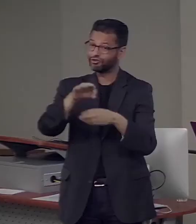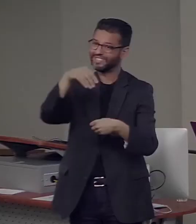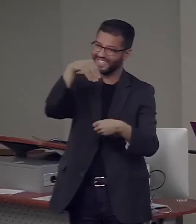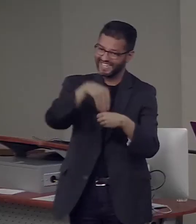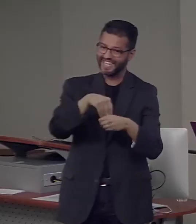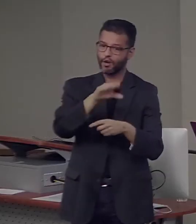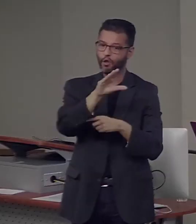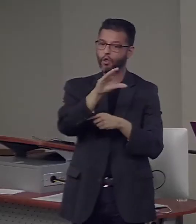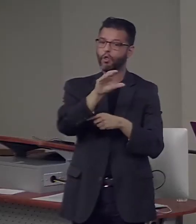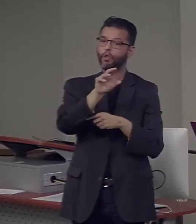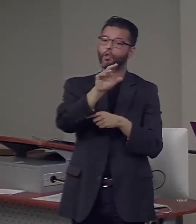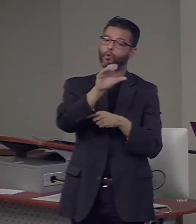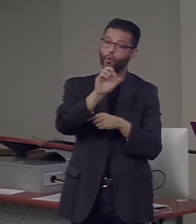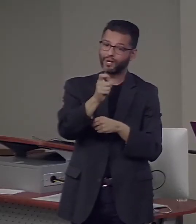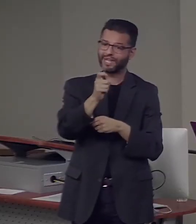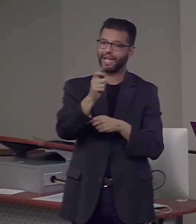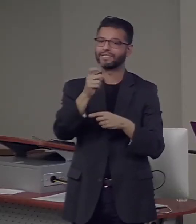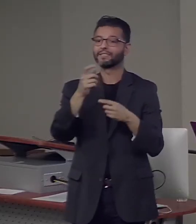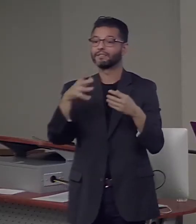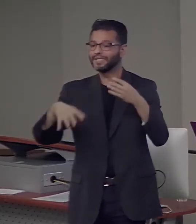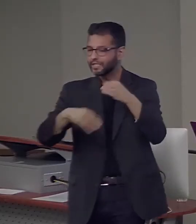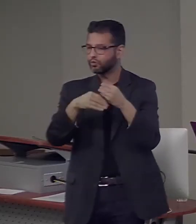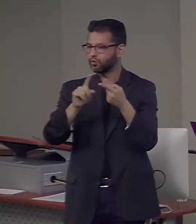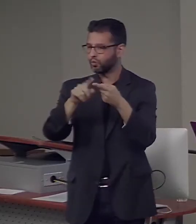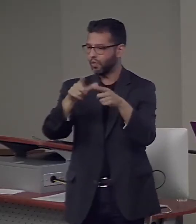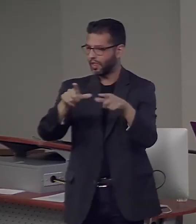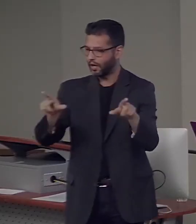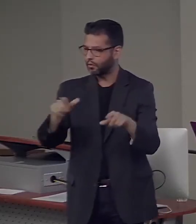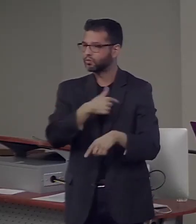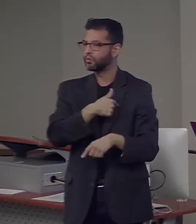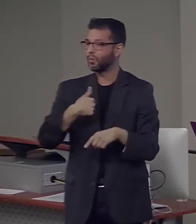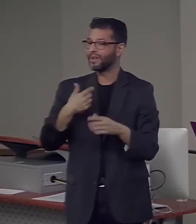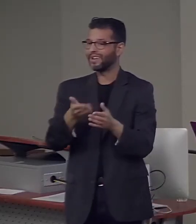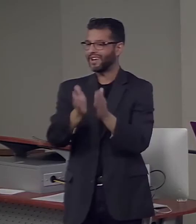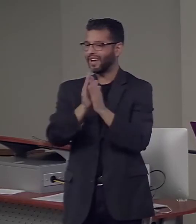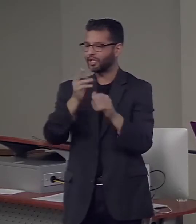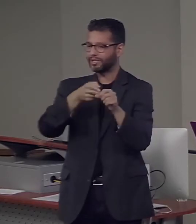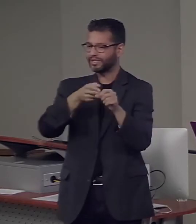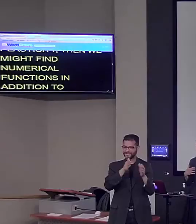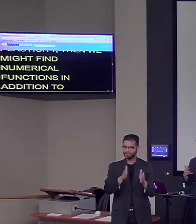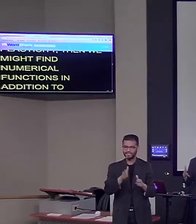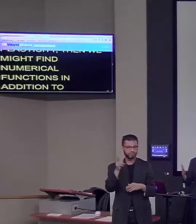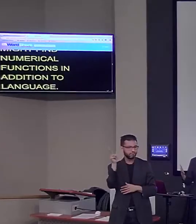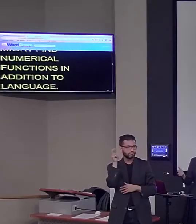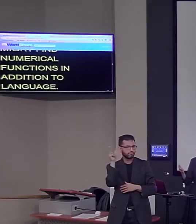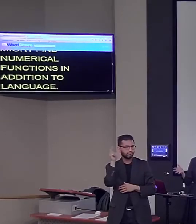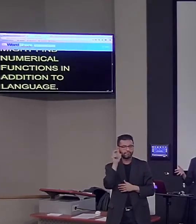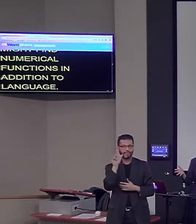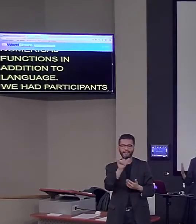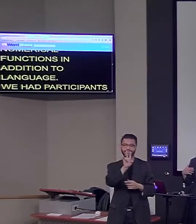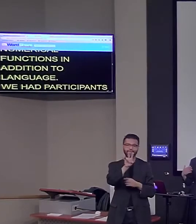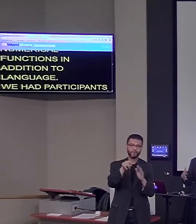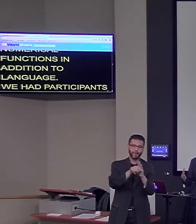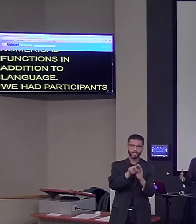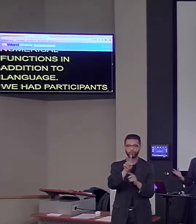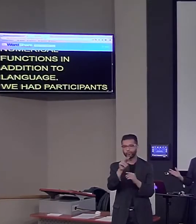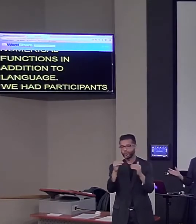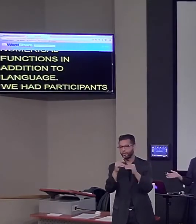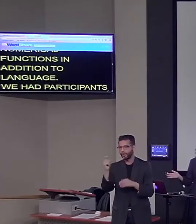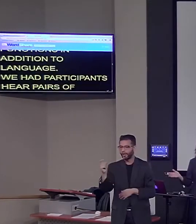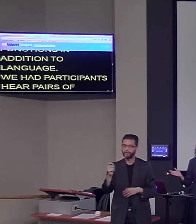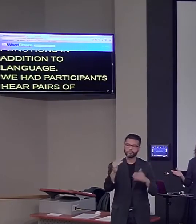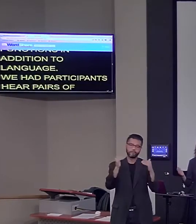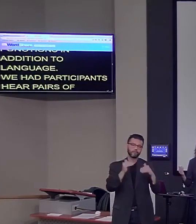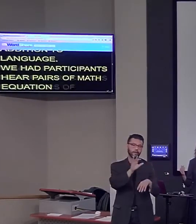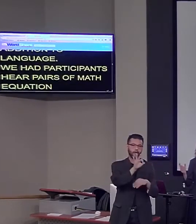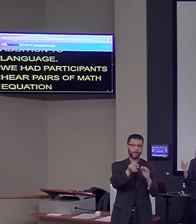language. So we had participants hear pairs of math equations, like 7 minus 2 equals x, 9 minus 5 equals